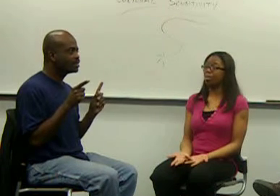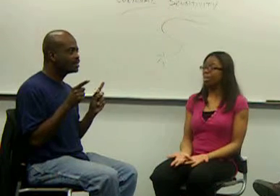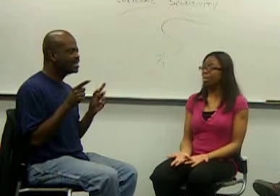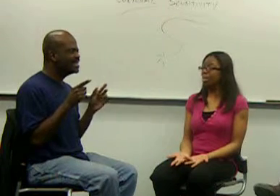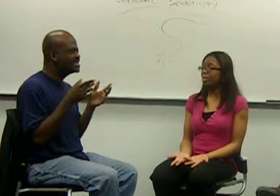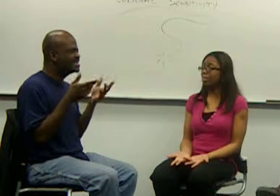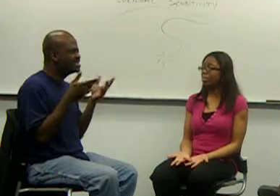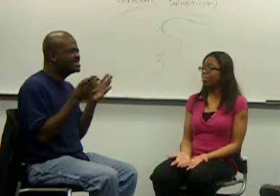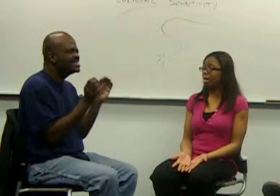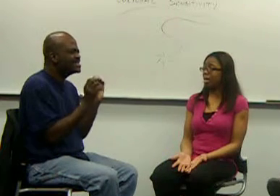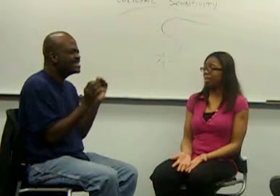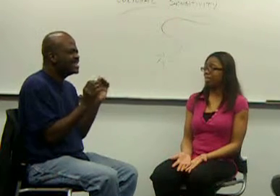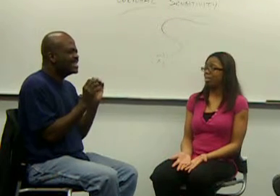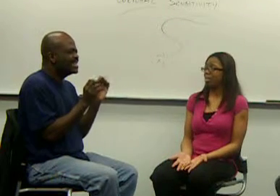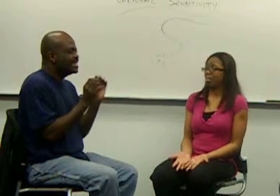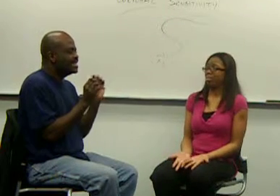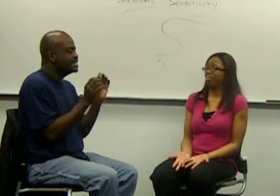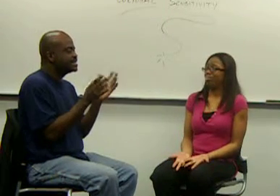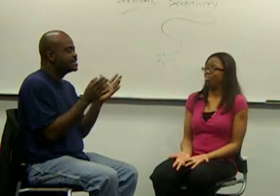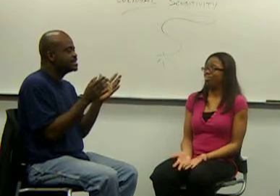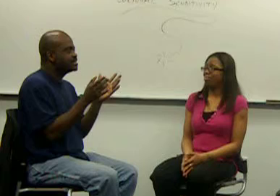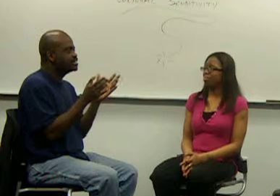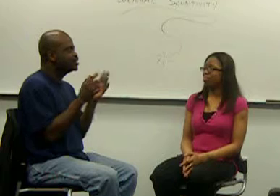I agree, but